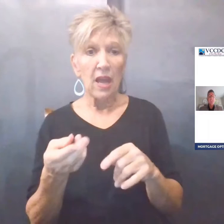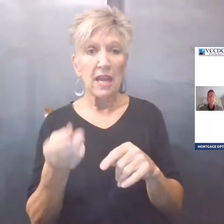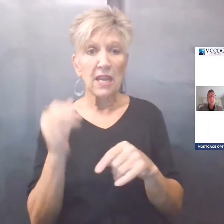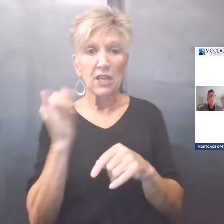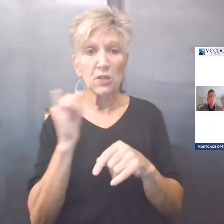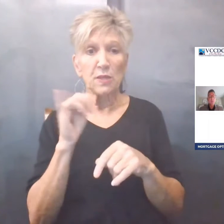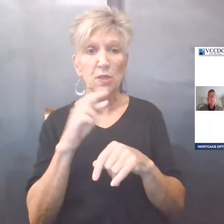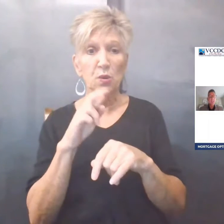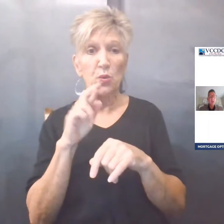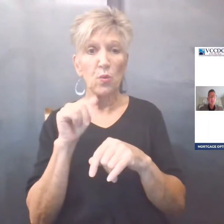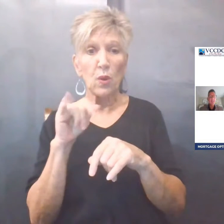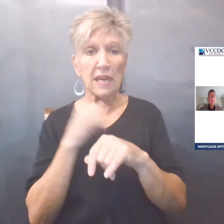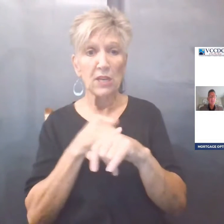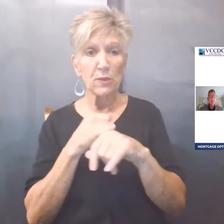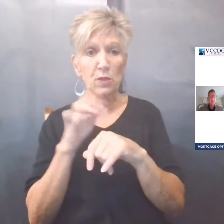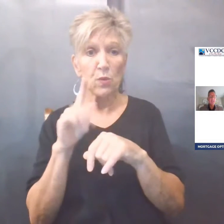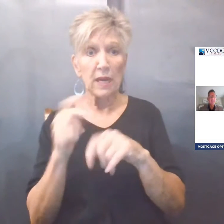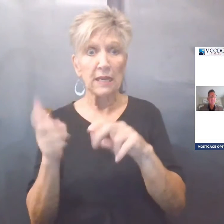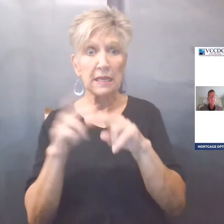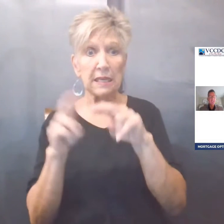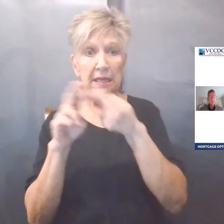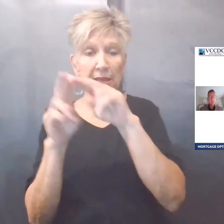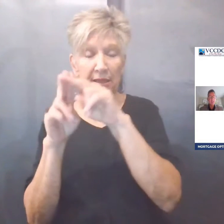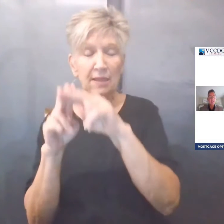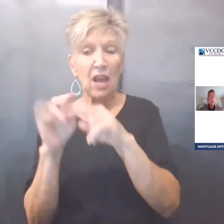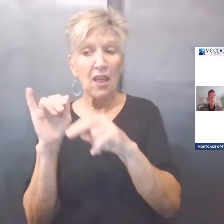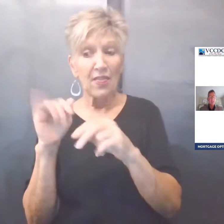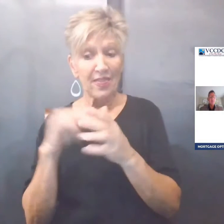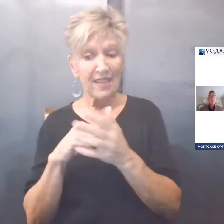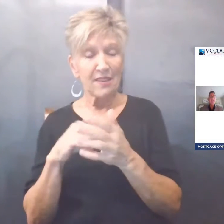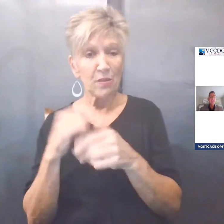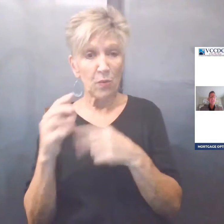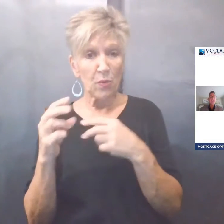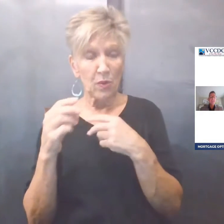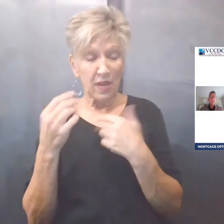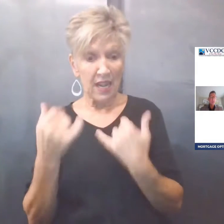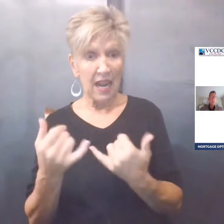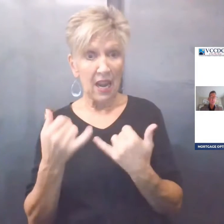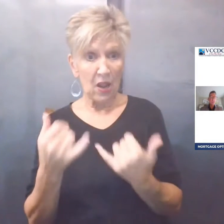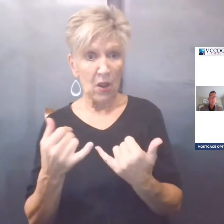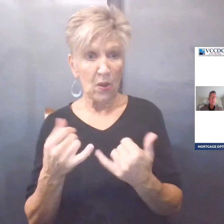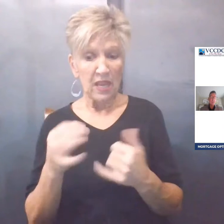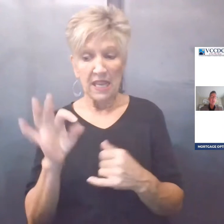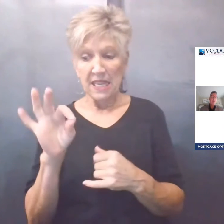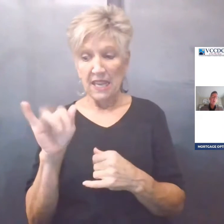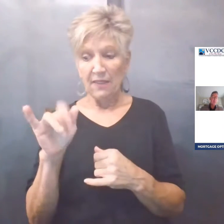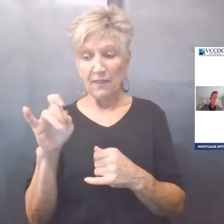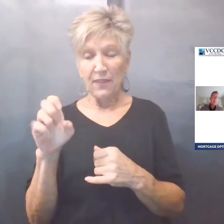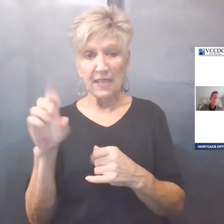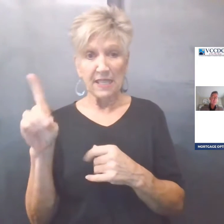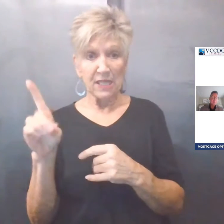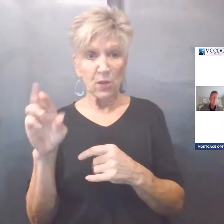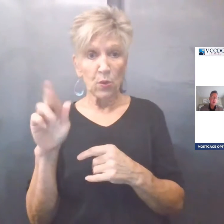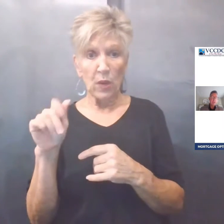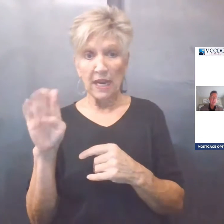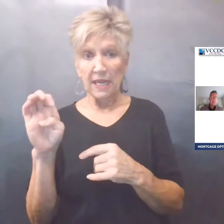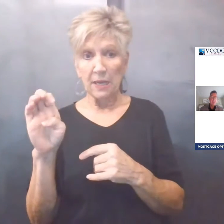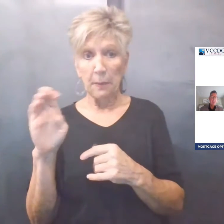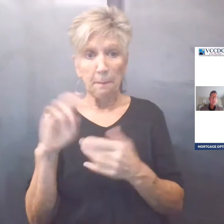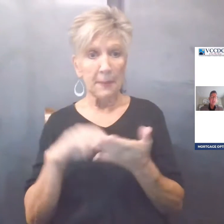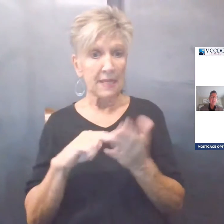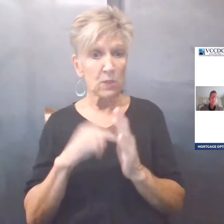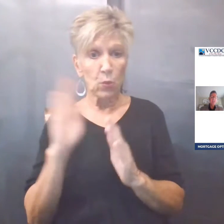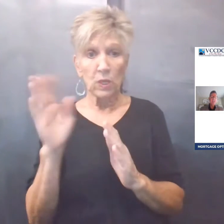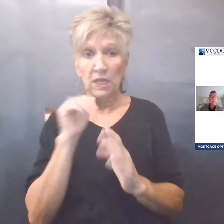market. So this loan is a good option due to it being a fixed rate, meaning it's not going to change. Once you get this